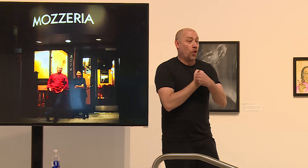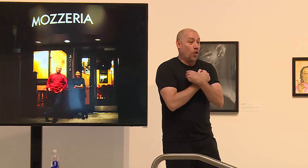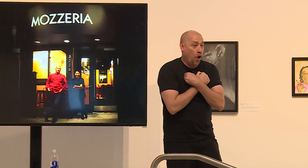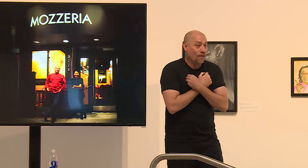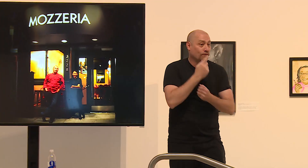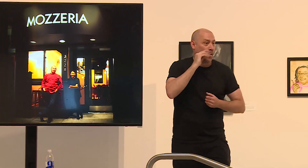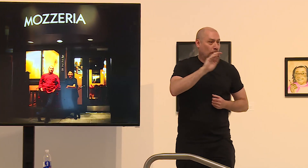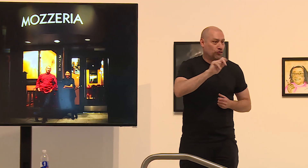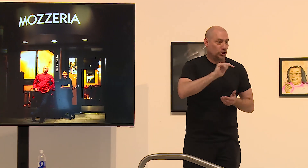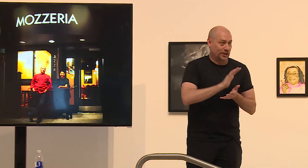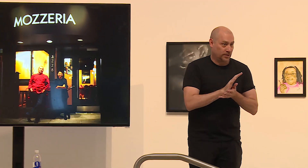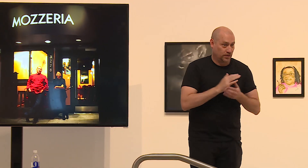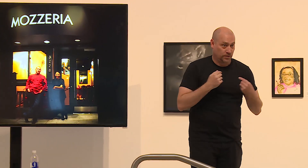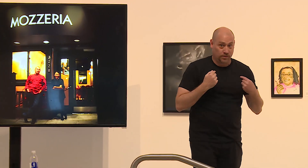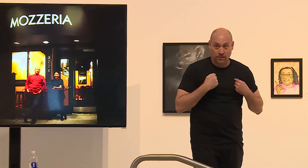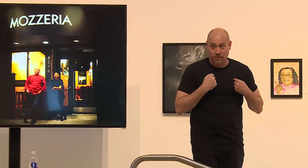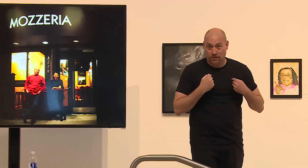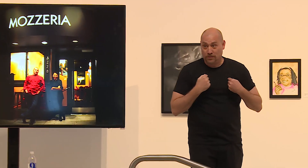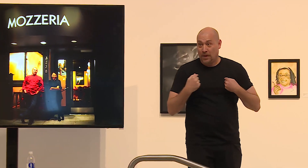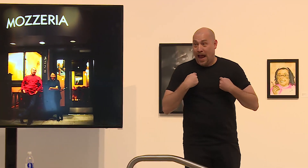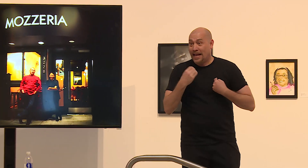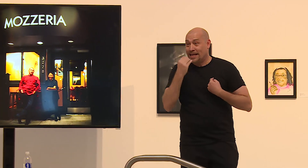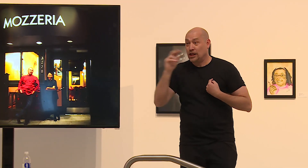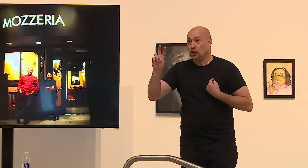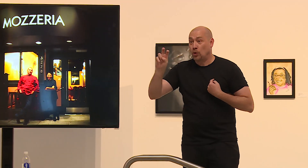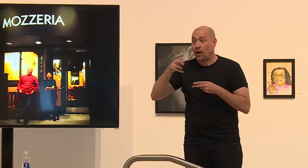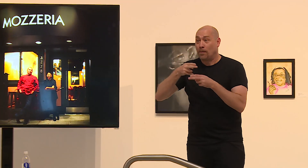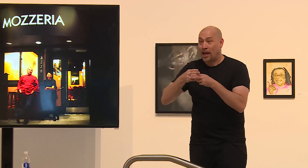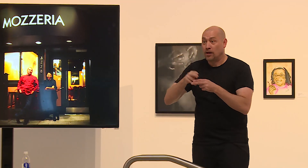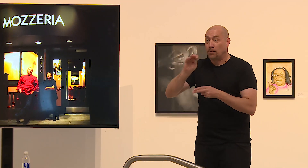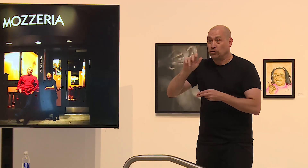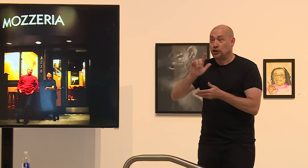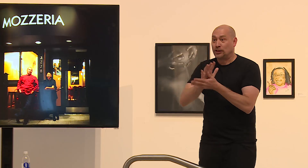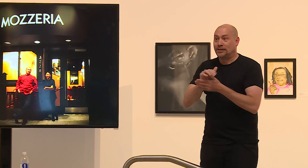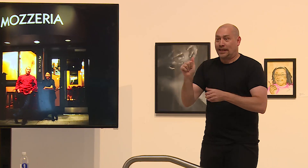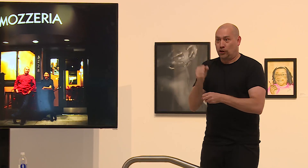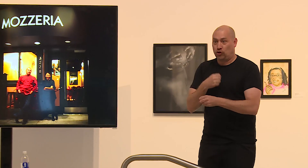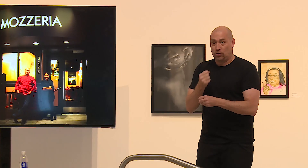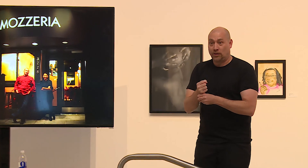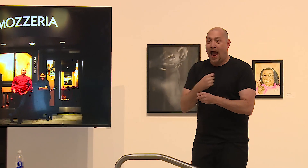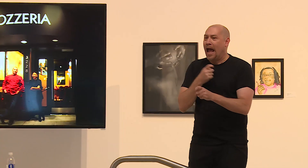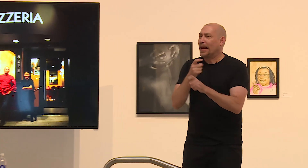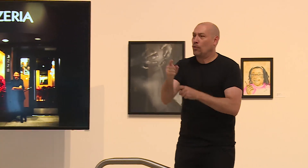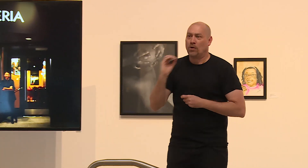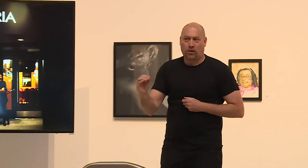Remember, I love mozzarella cheese. I could eat it every day of the